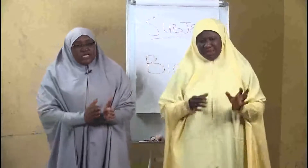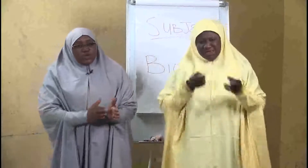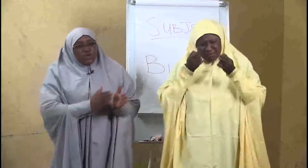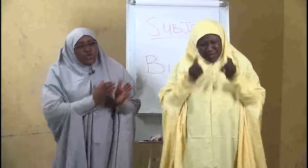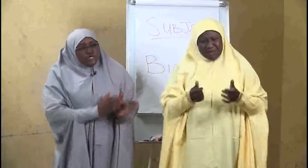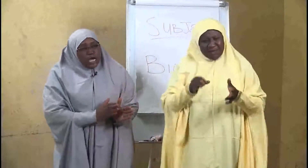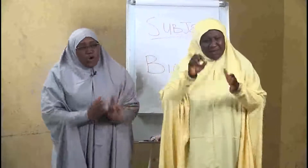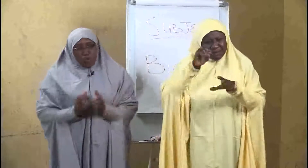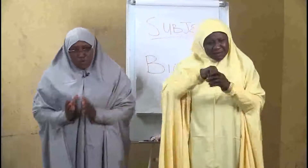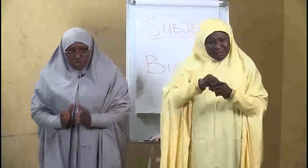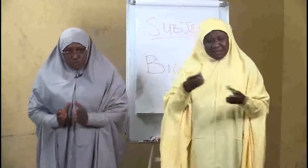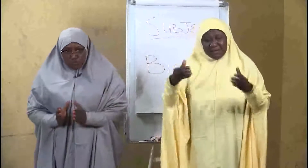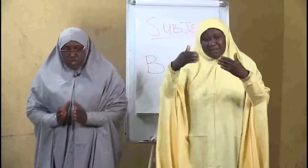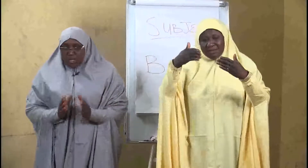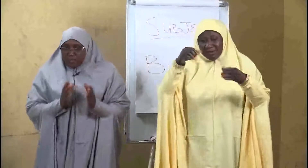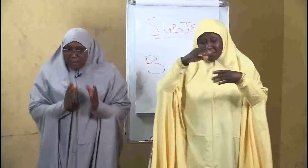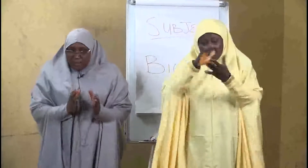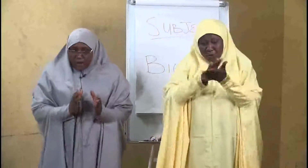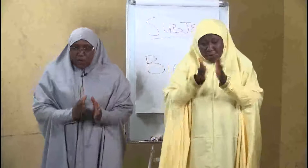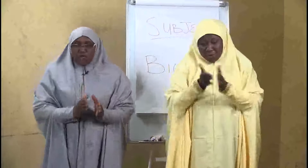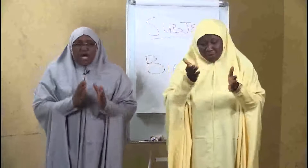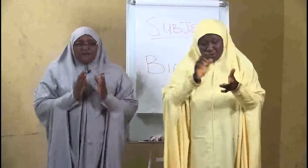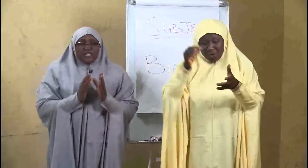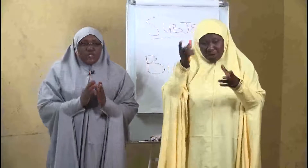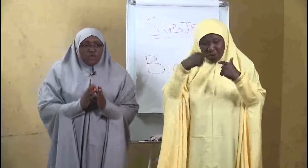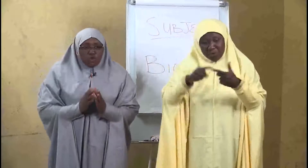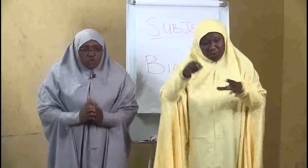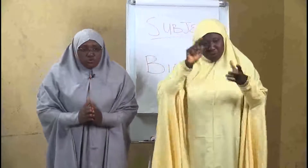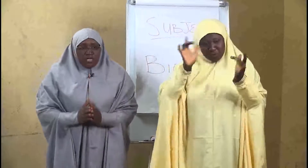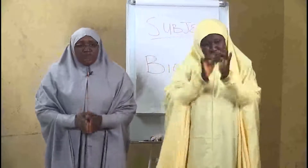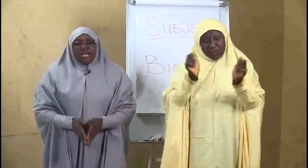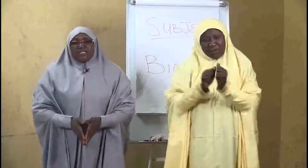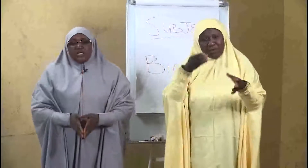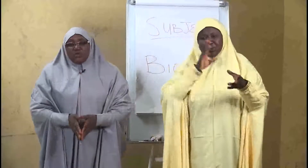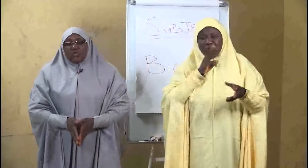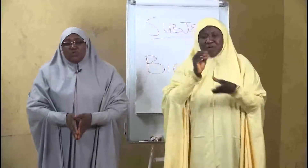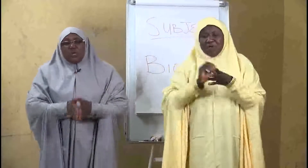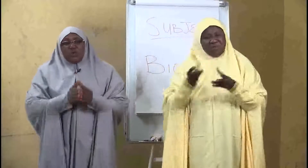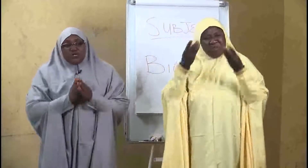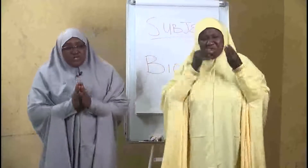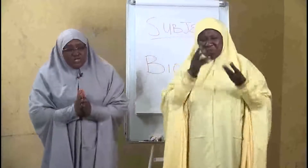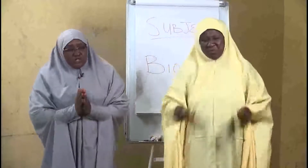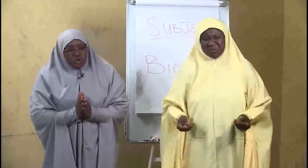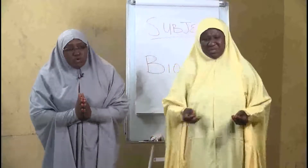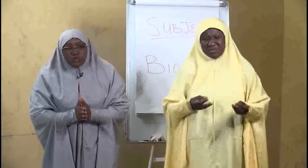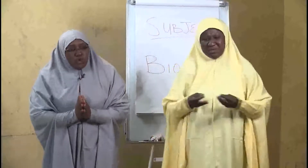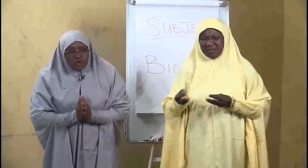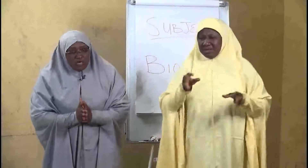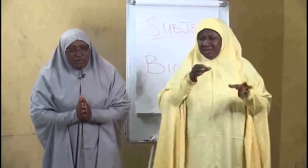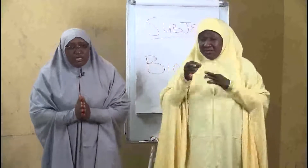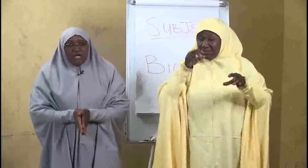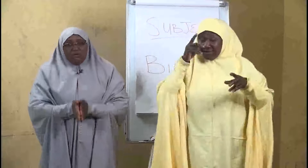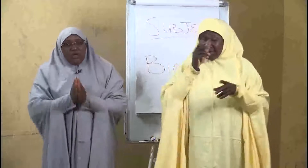in contact with water or moisture. Remember, when you have seed in your room, if that seed is going to spend 100 years in your room, it's not